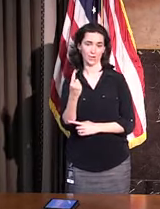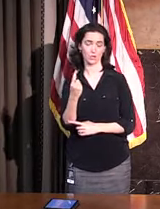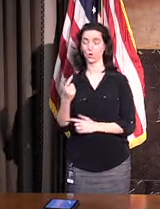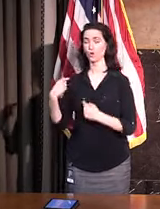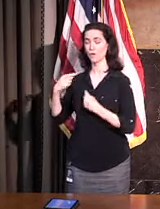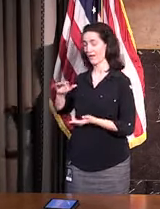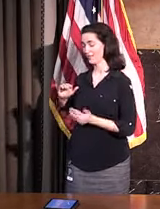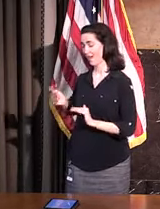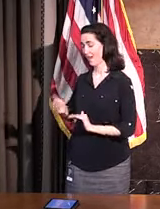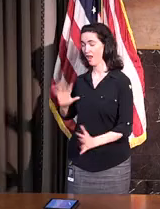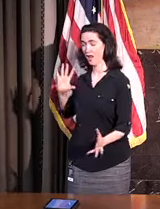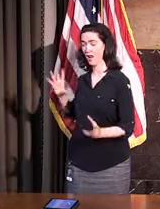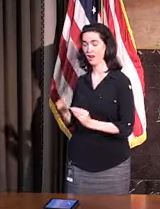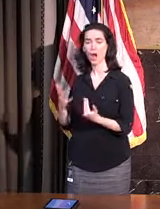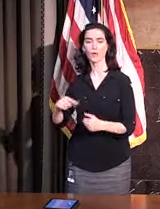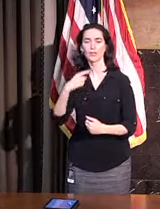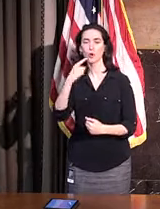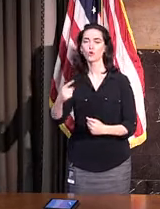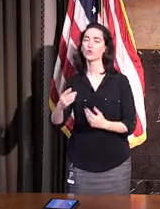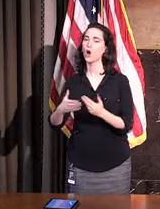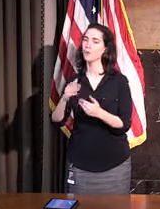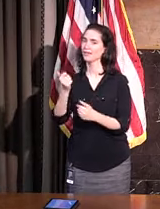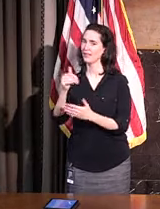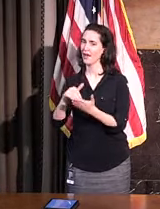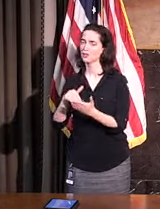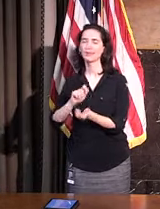deaths now, I told you earlier, it's approaching 10,000, it's